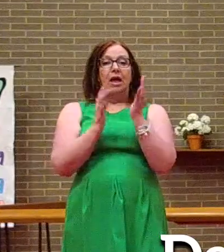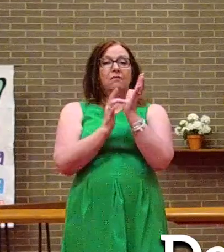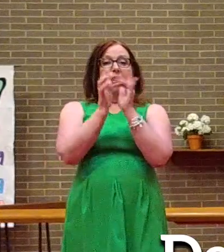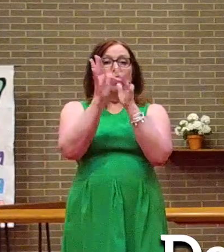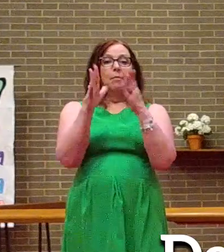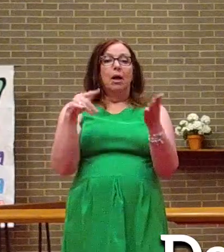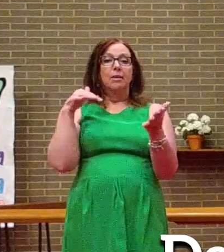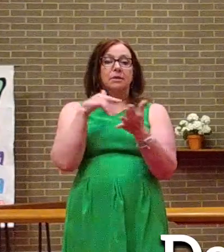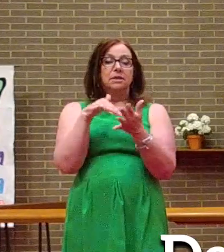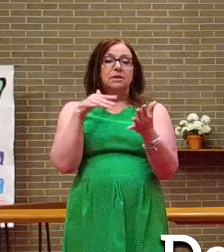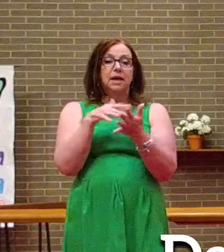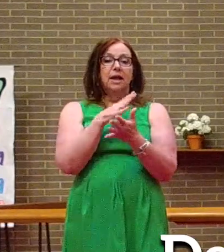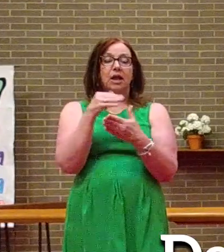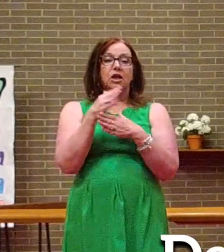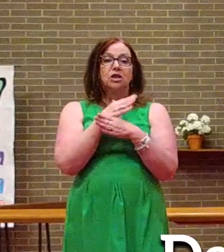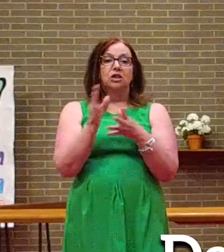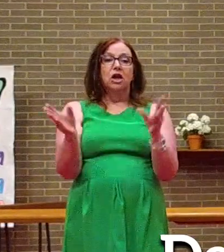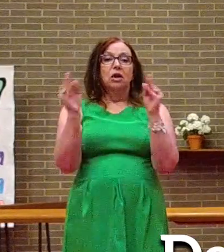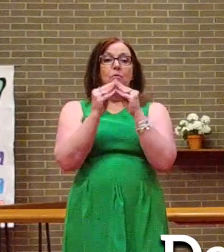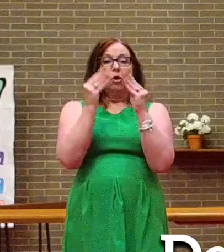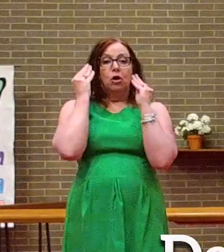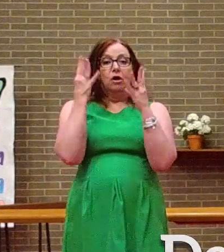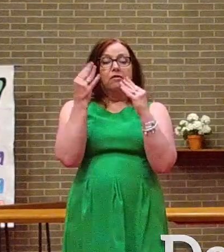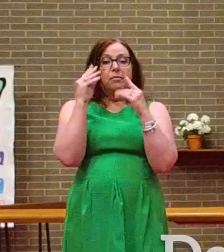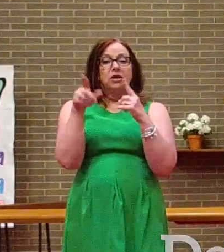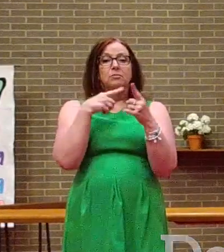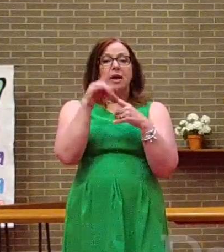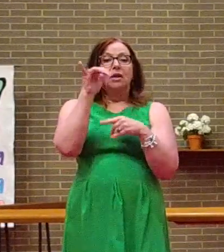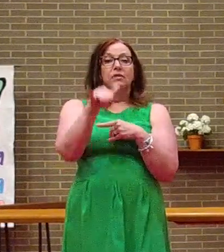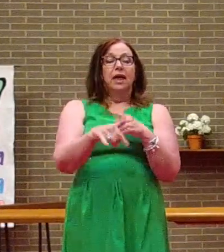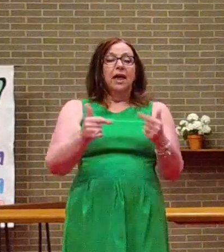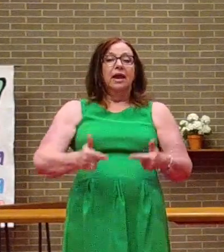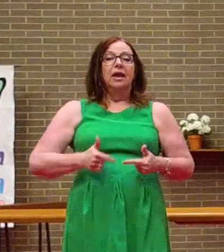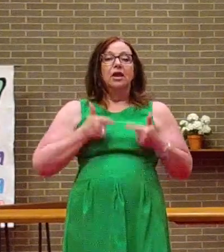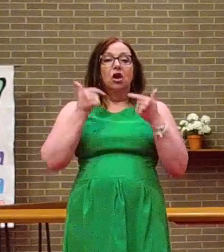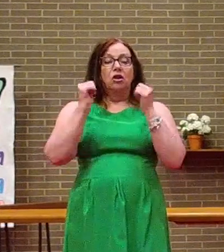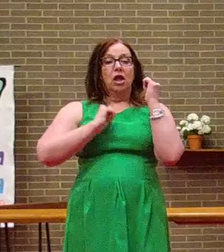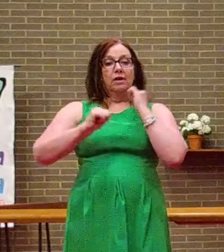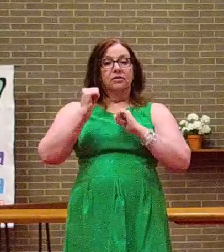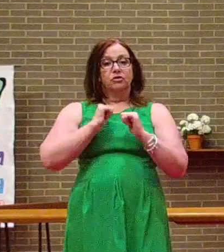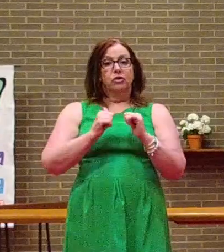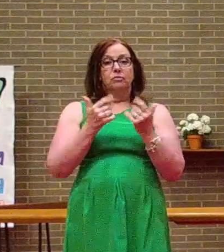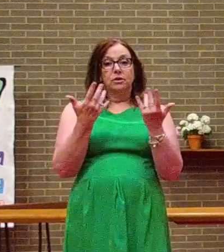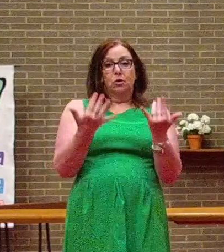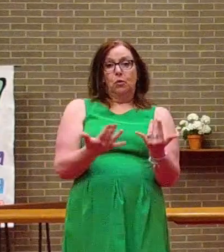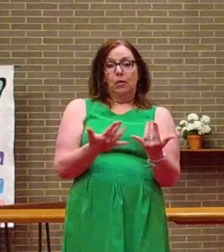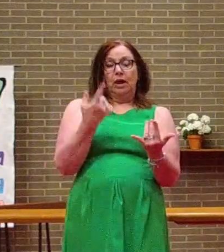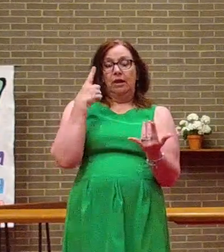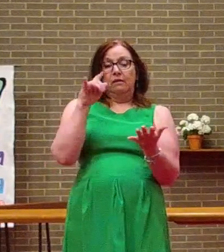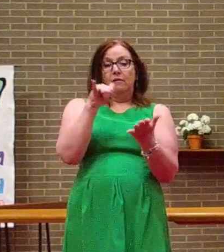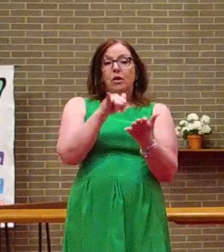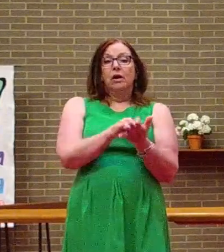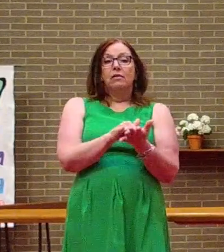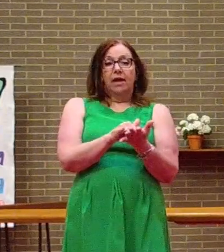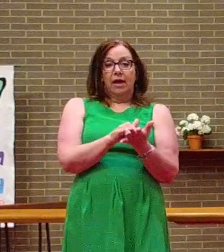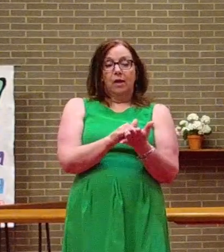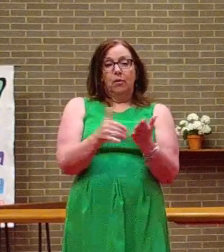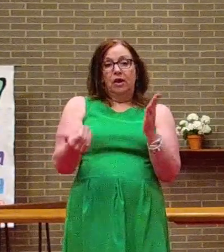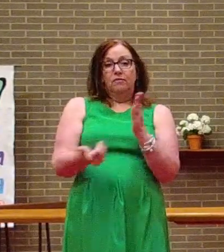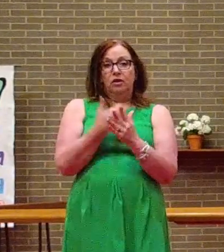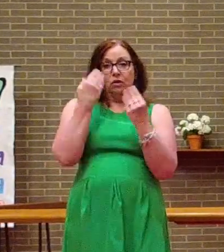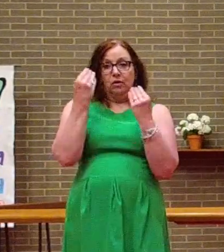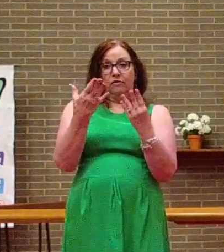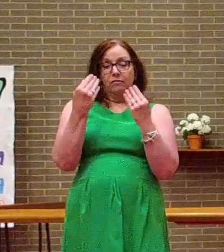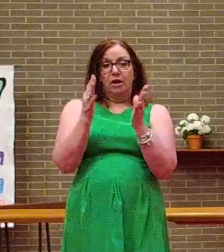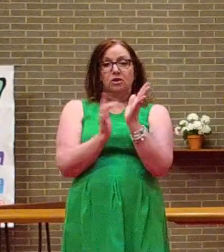Bible study, and I'll be sharing more information about that Bible study in our live stream. So stay tuned for an update on our Bible study.